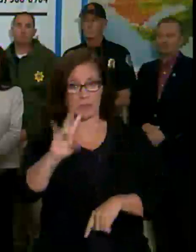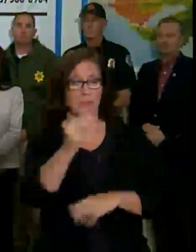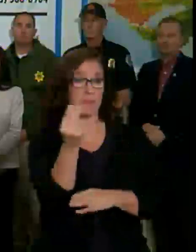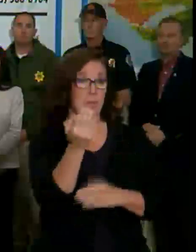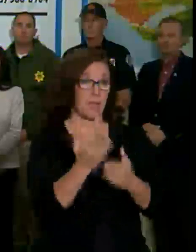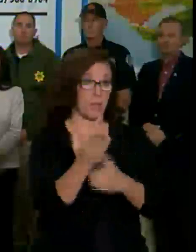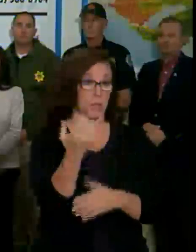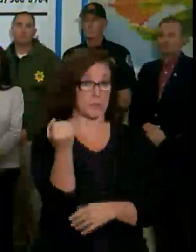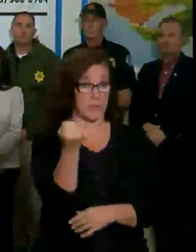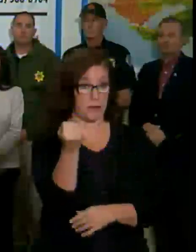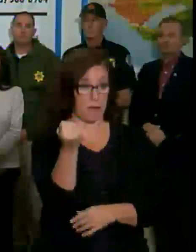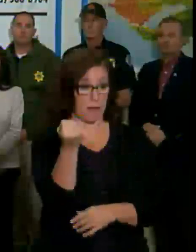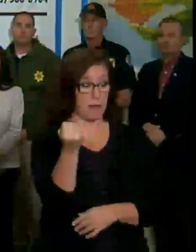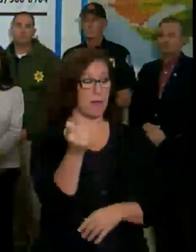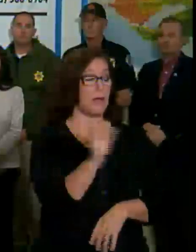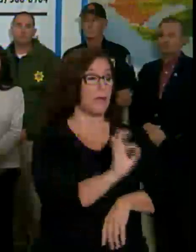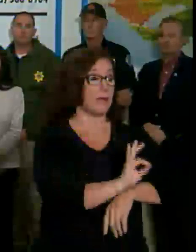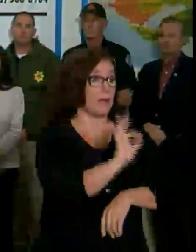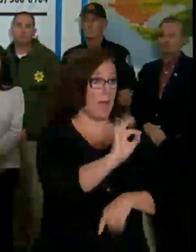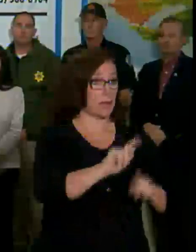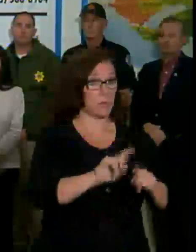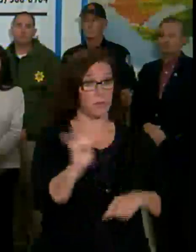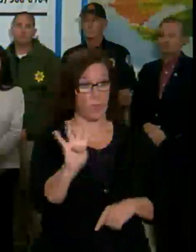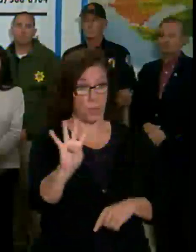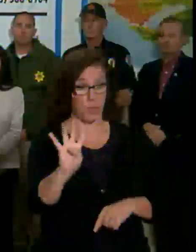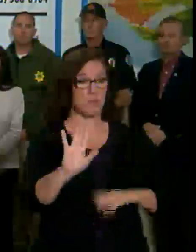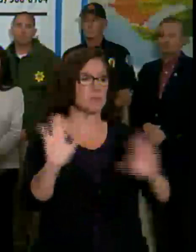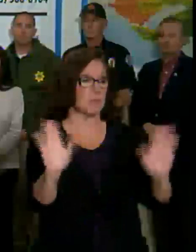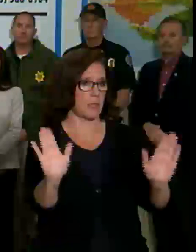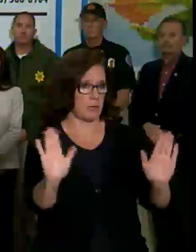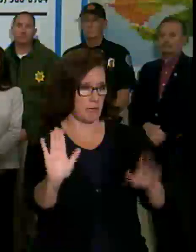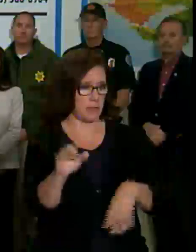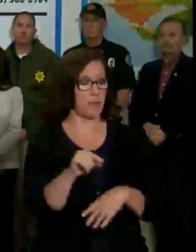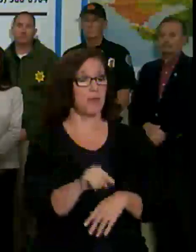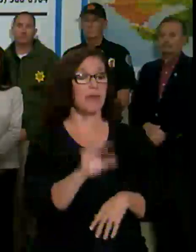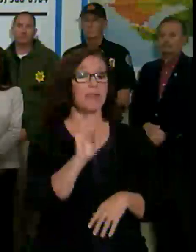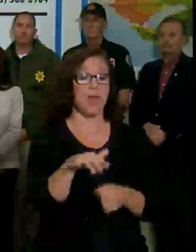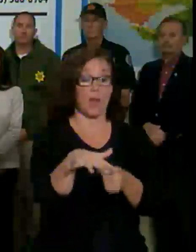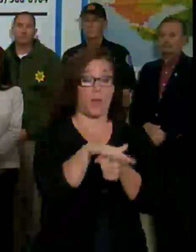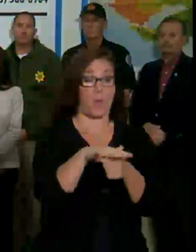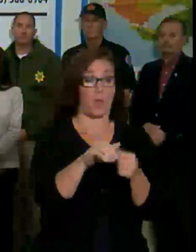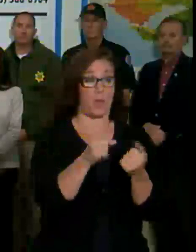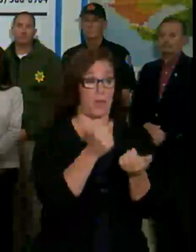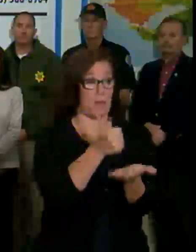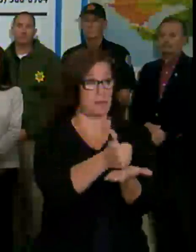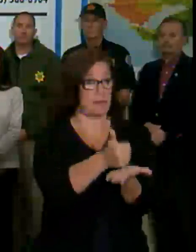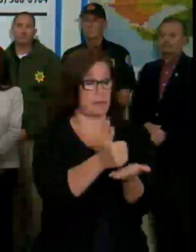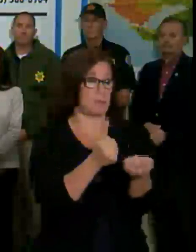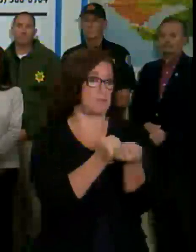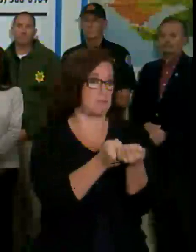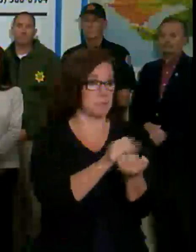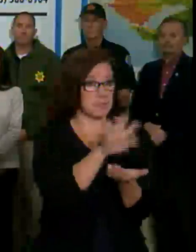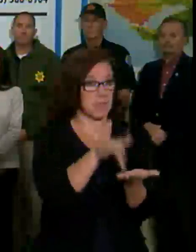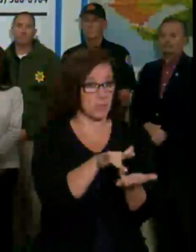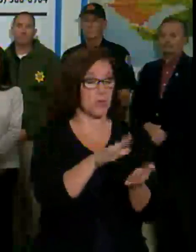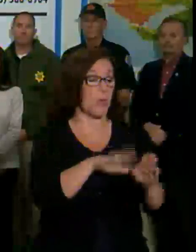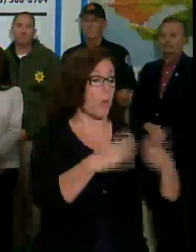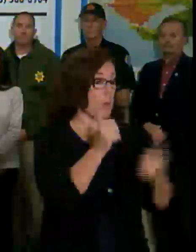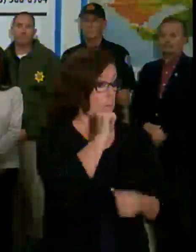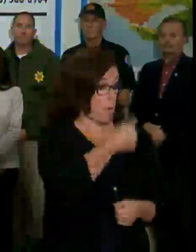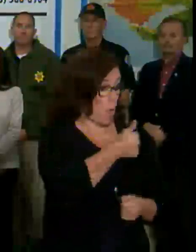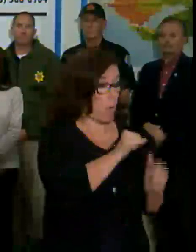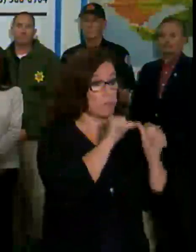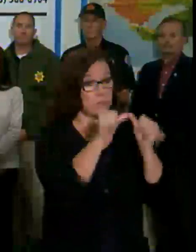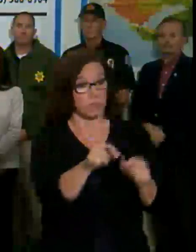Saturday, and 9 a.m. to 4 p.m. on Sundays. The local assistance center will be open from tomorrow through December